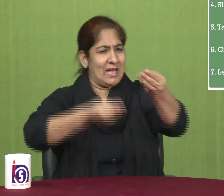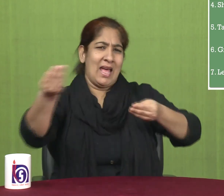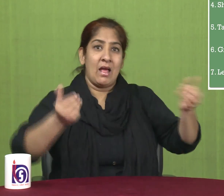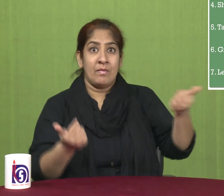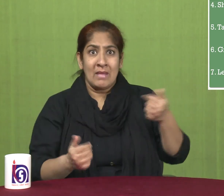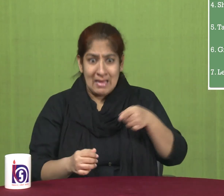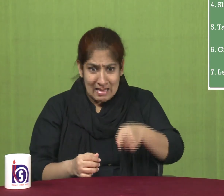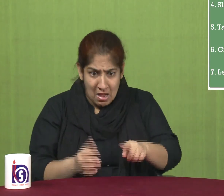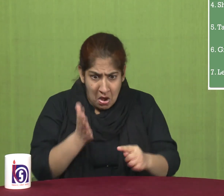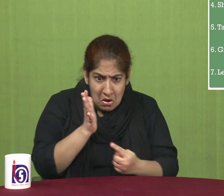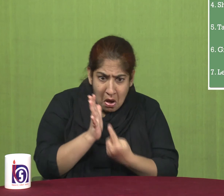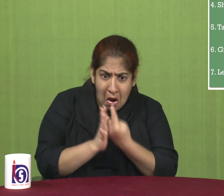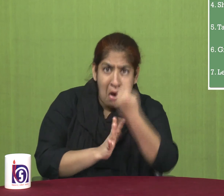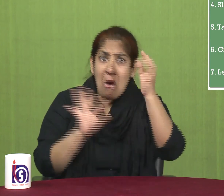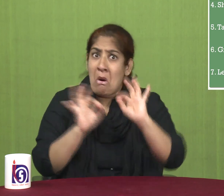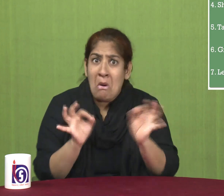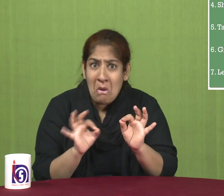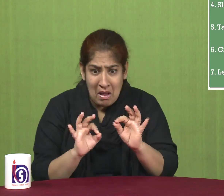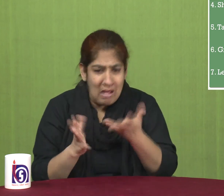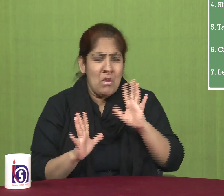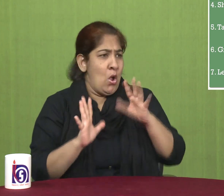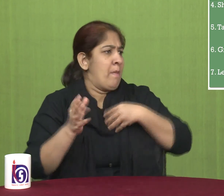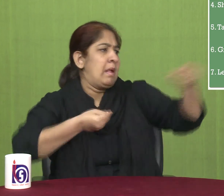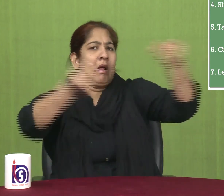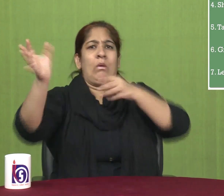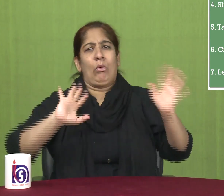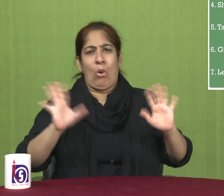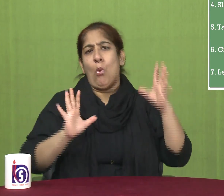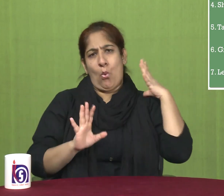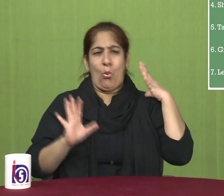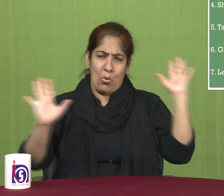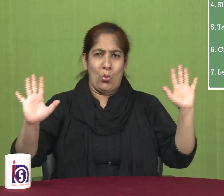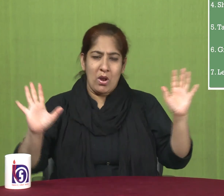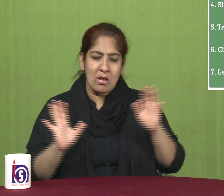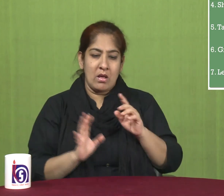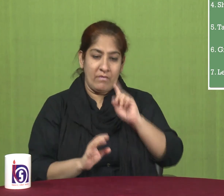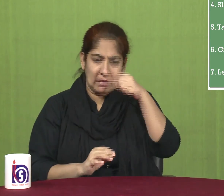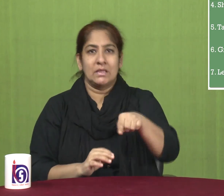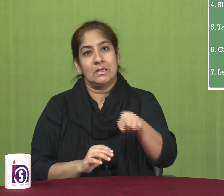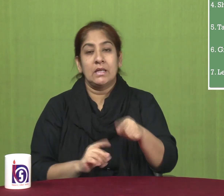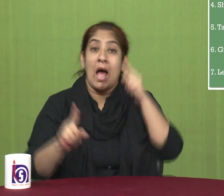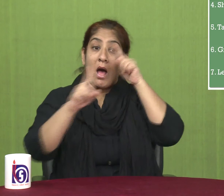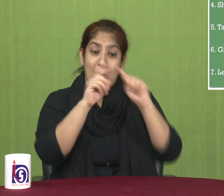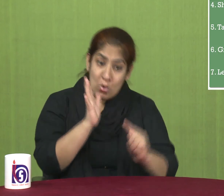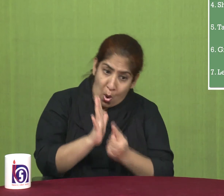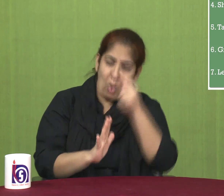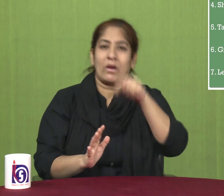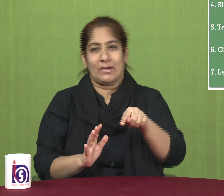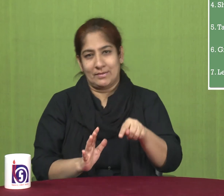of having good growth, then we cannot take loan and return. So,